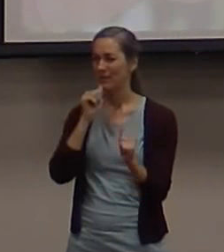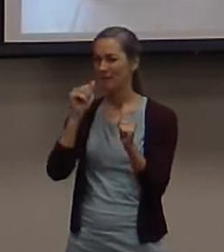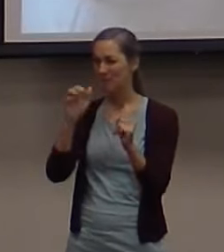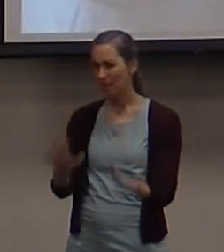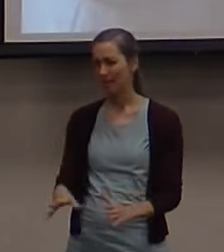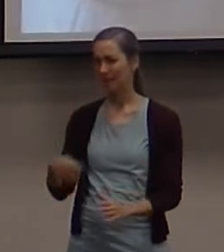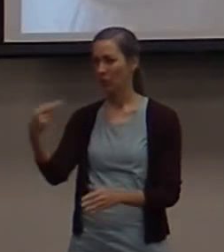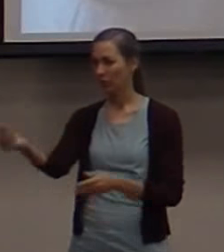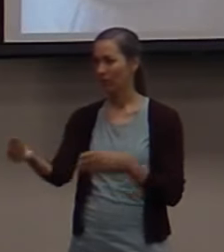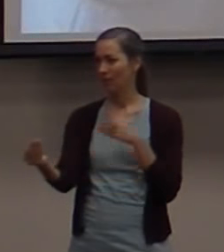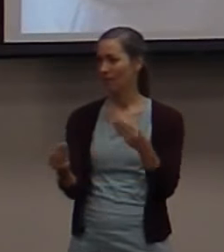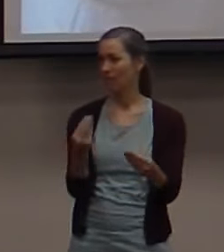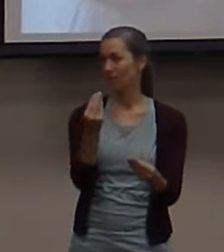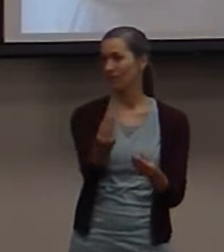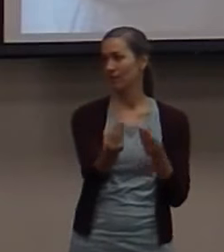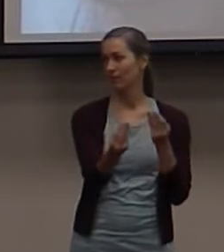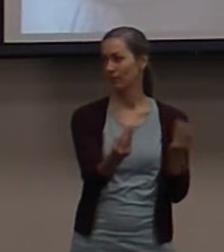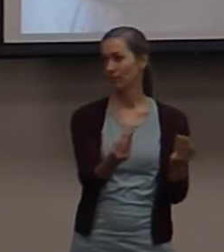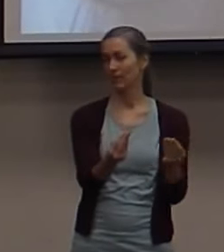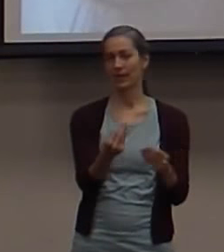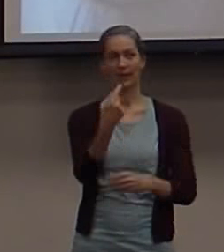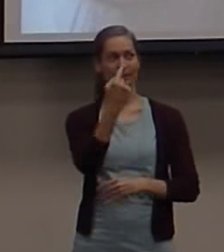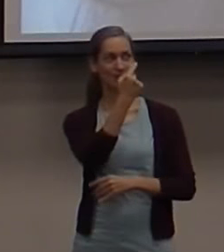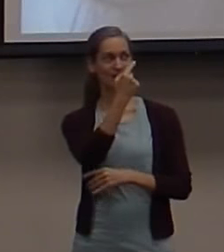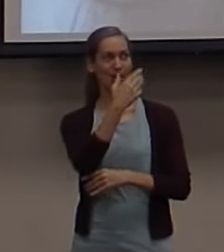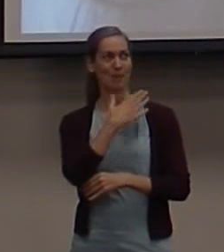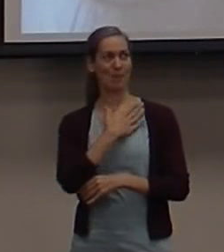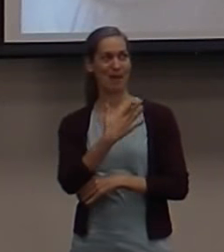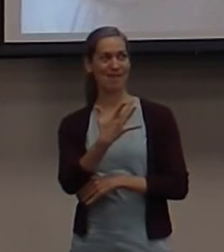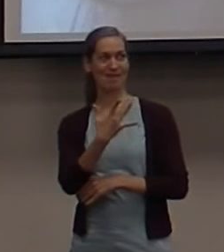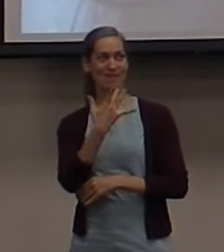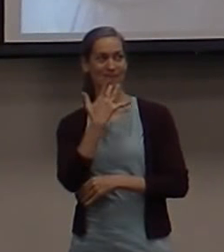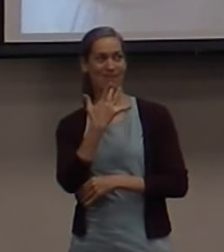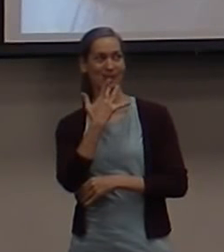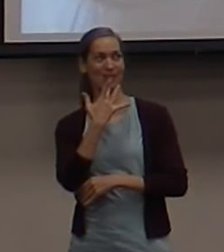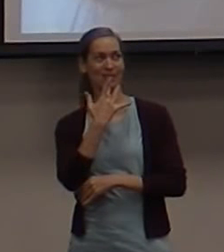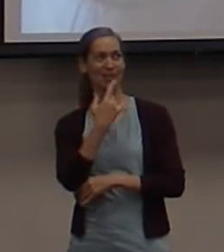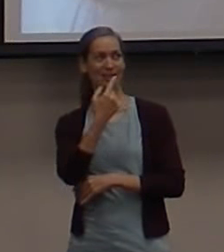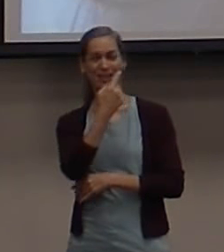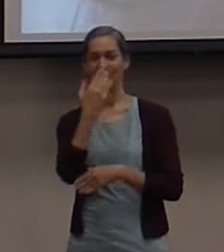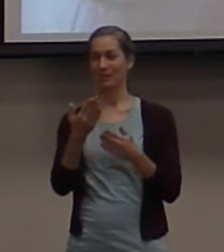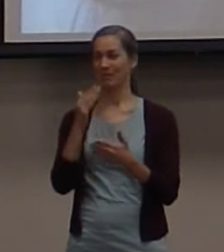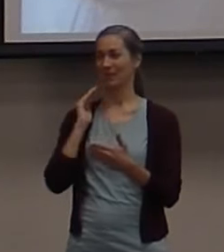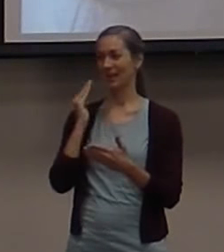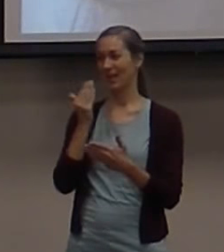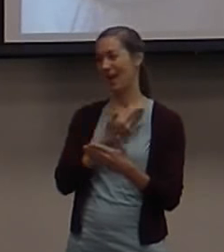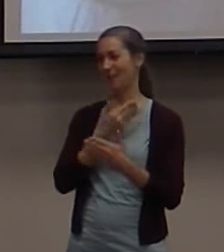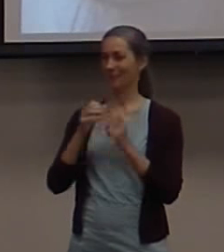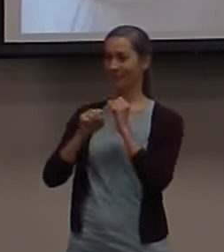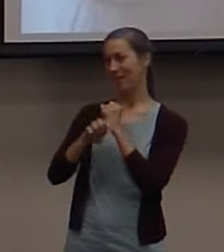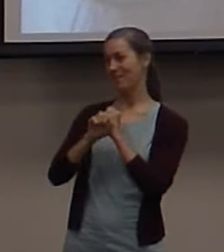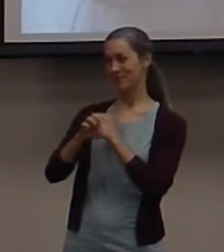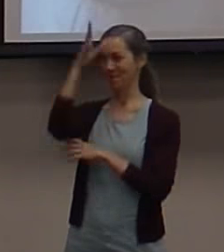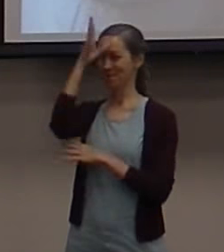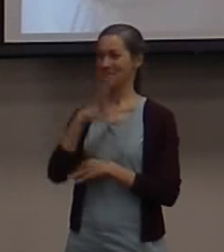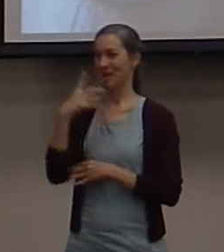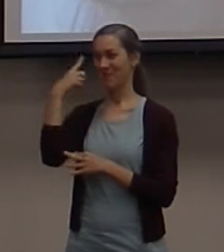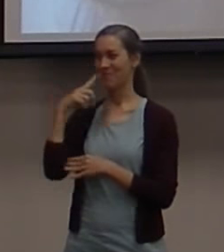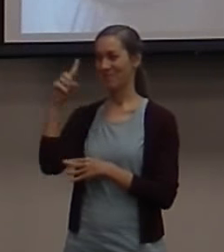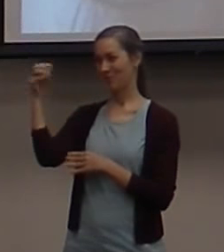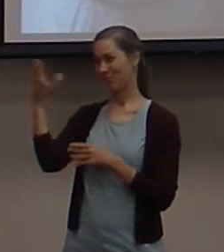out. This guy's my favorite. He may end up being the poster boy for solar players from now on. I asked him, I